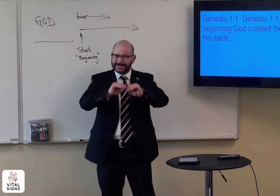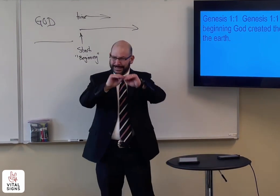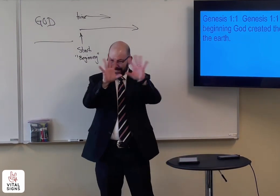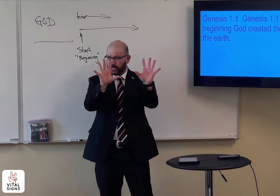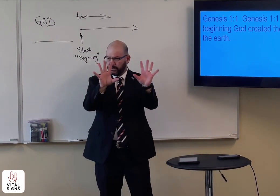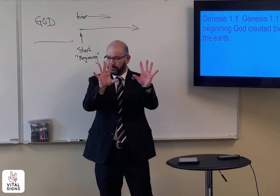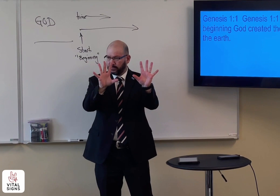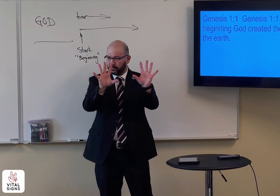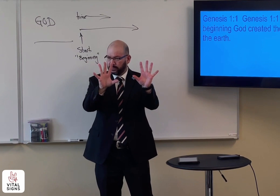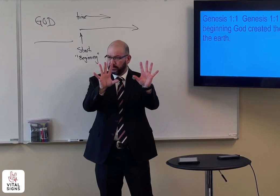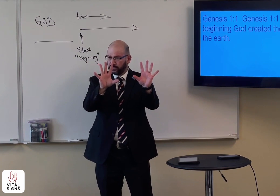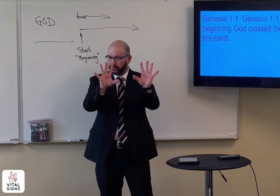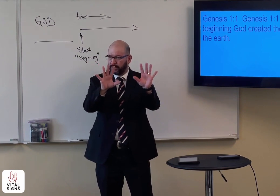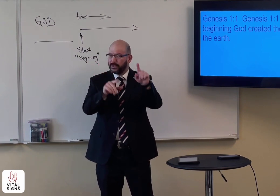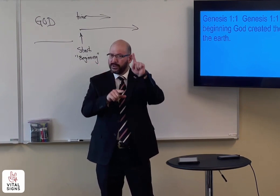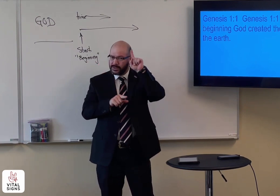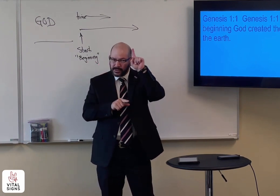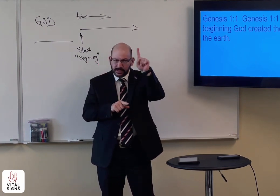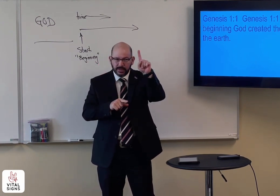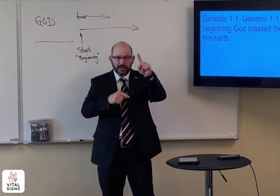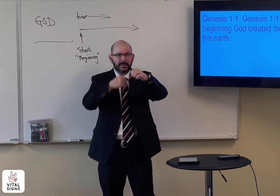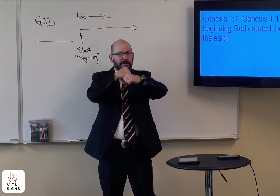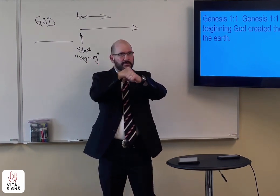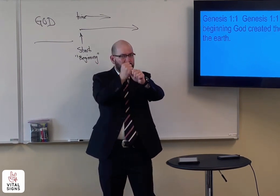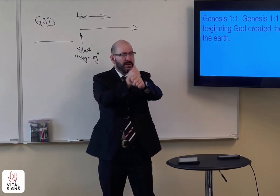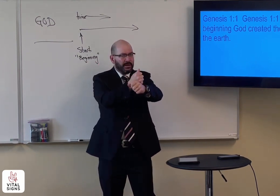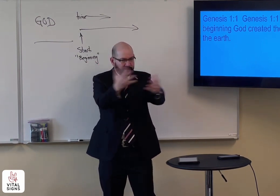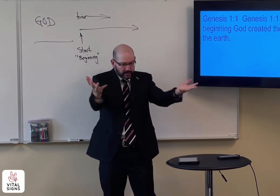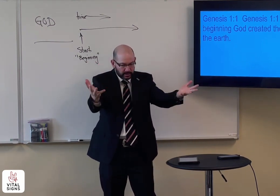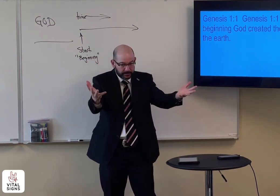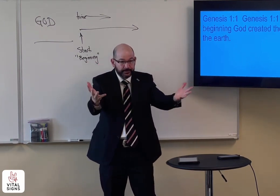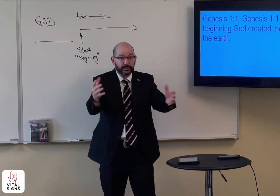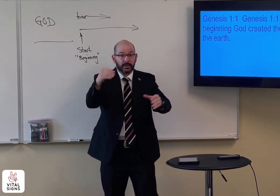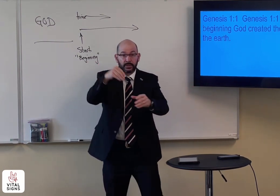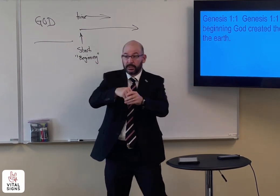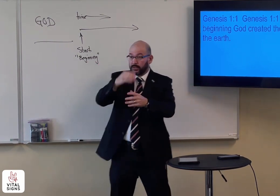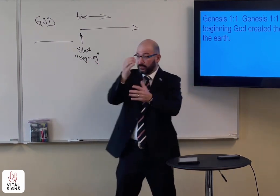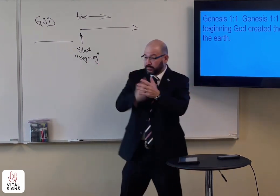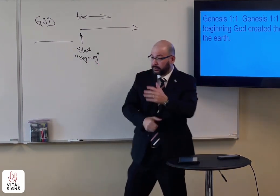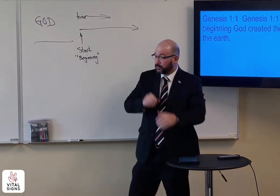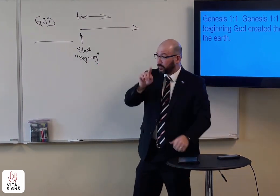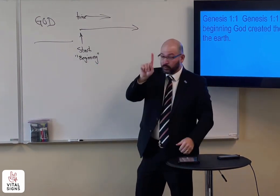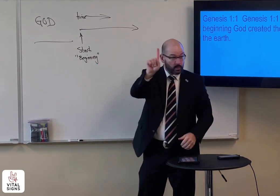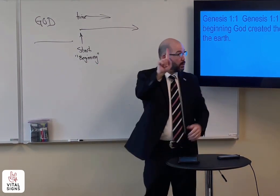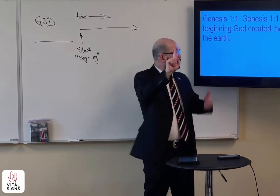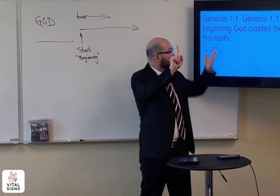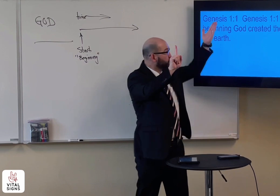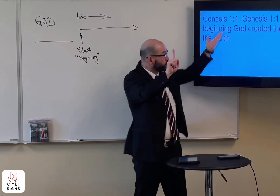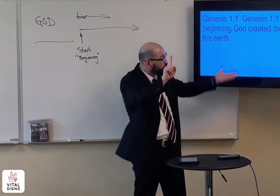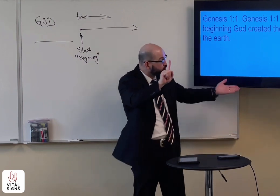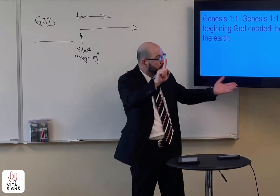God, it's clear. God made everything. In chapter 1,